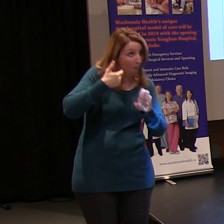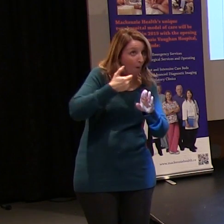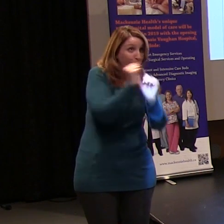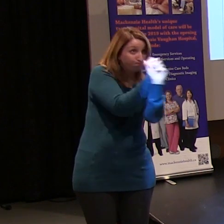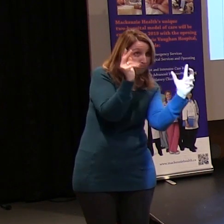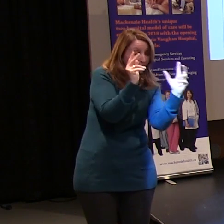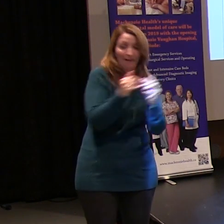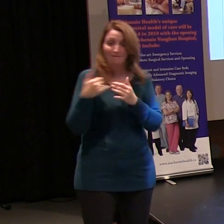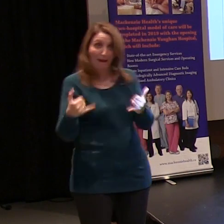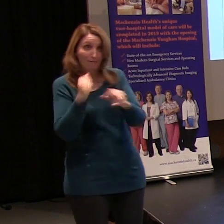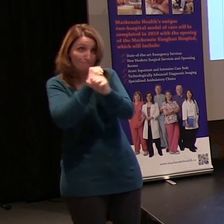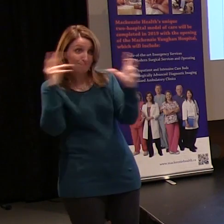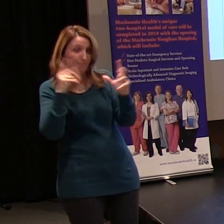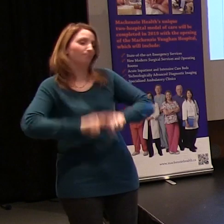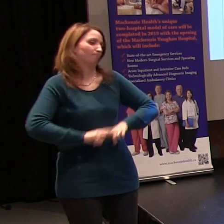today.